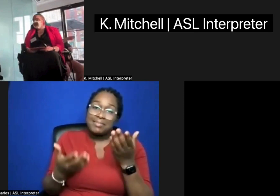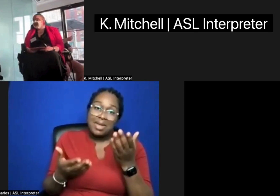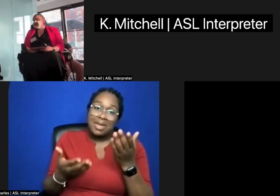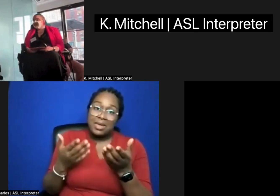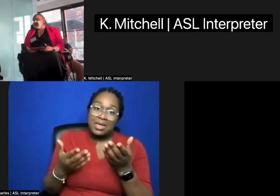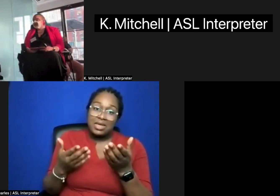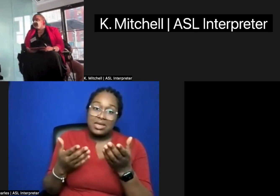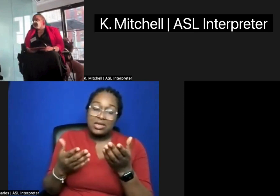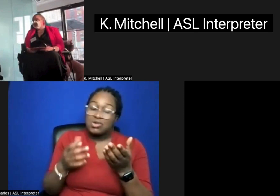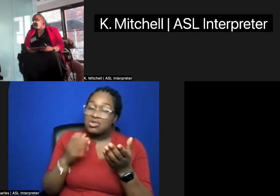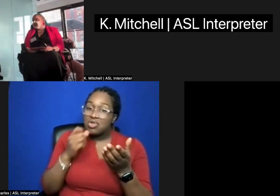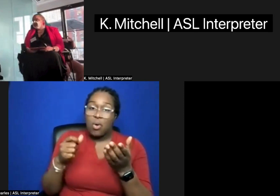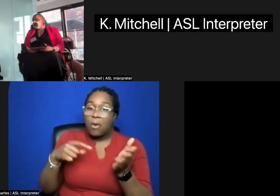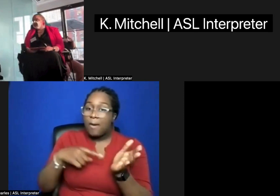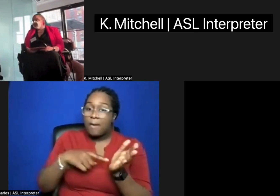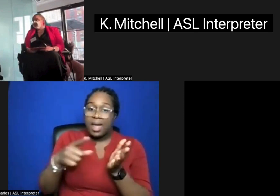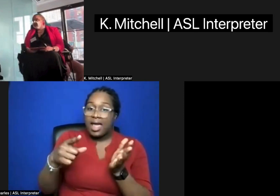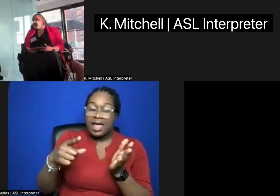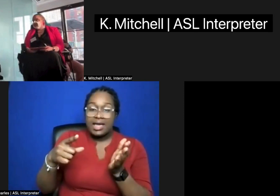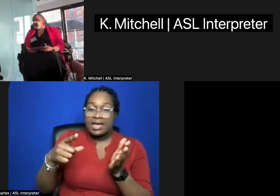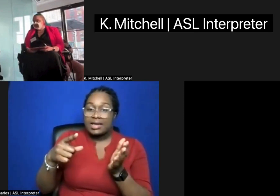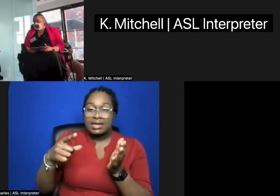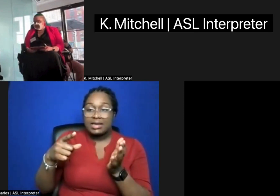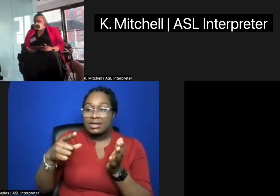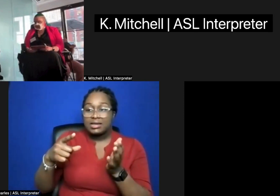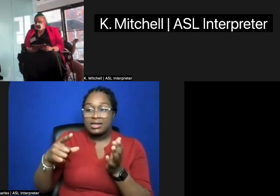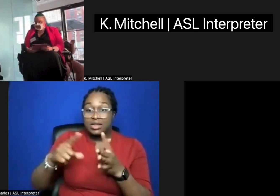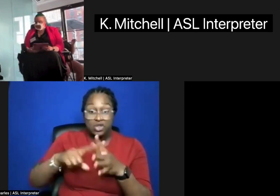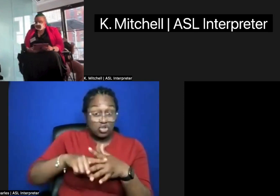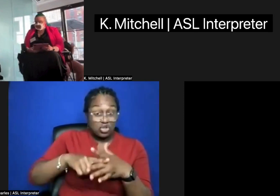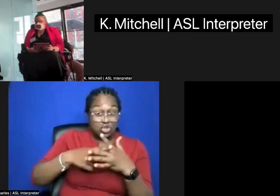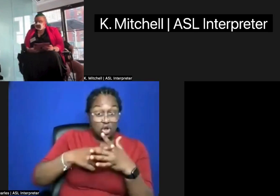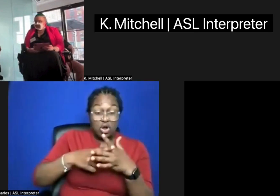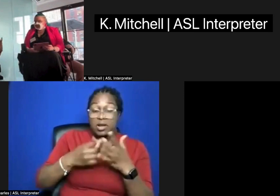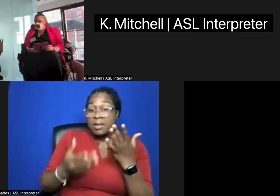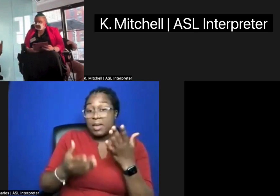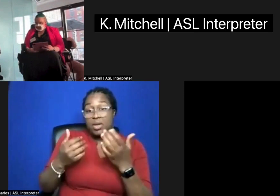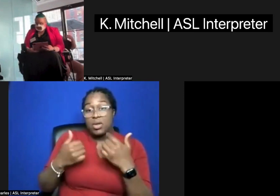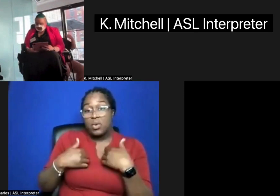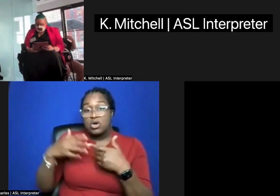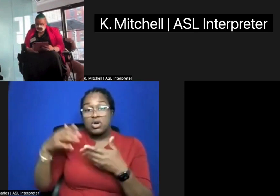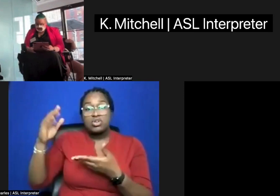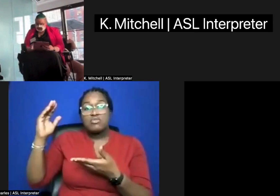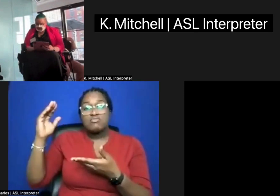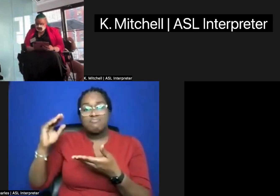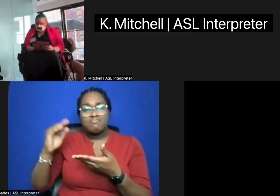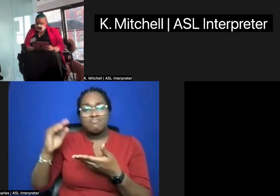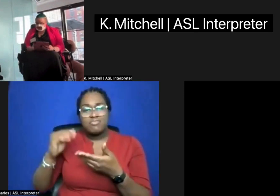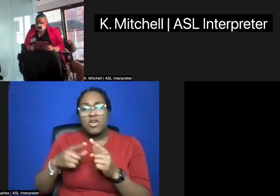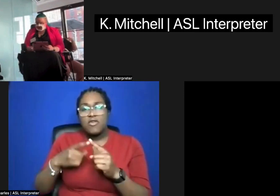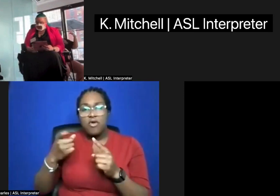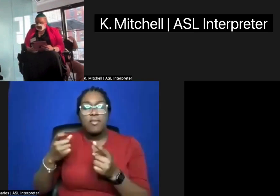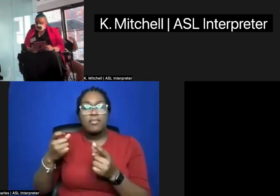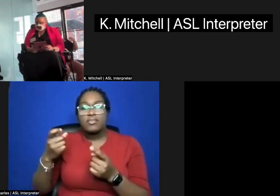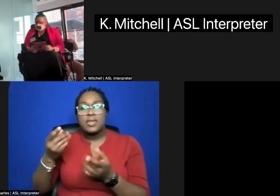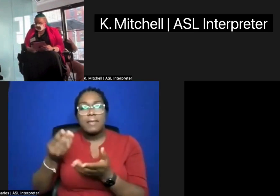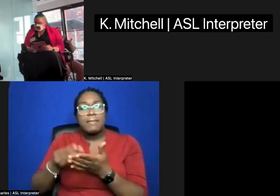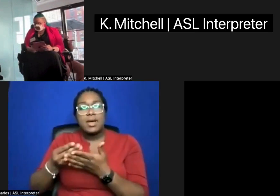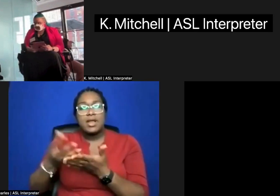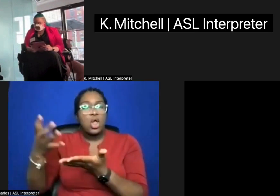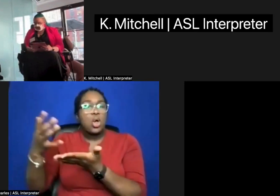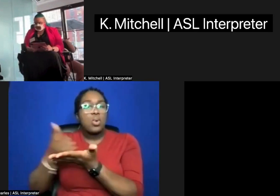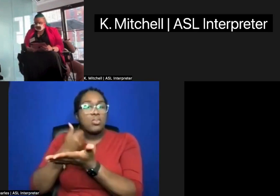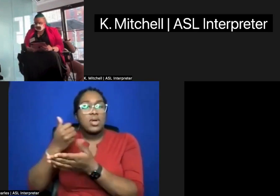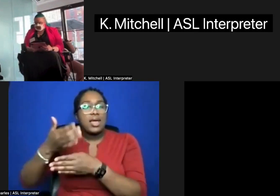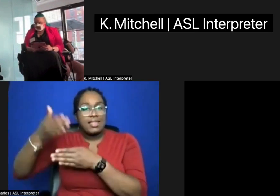anything upfront, and instead we would take from proceeds, or if a court would award us money at the end of the case. So